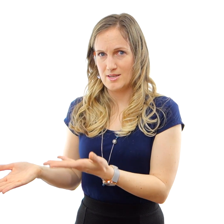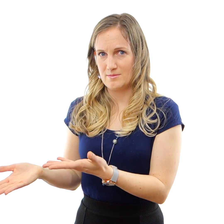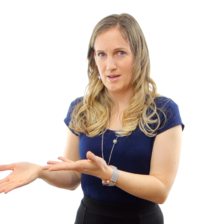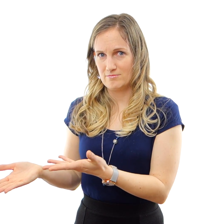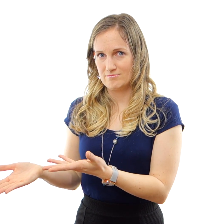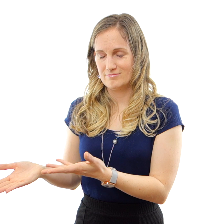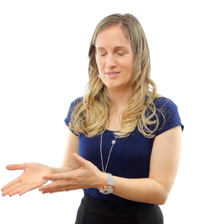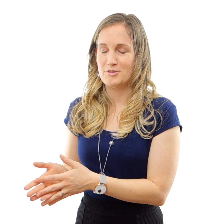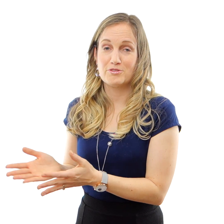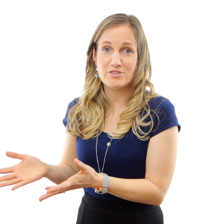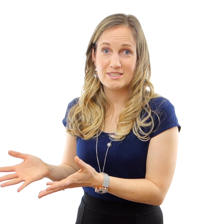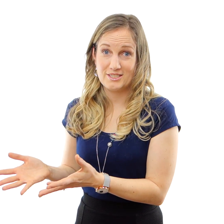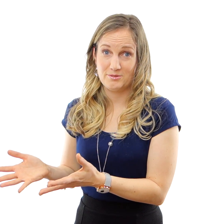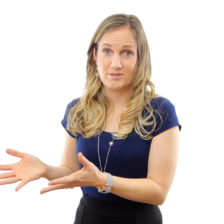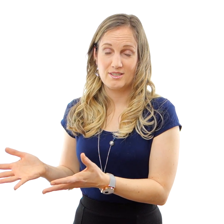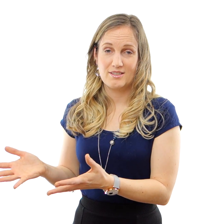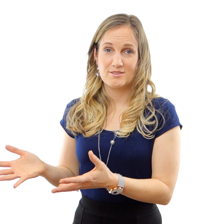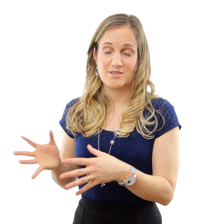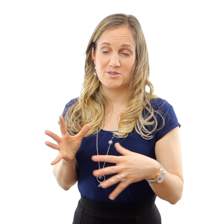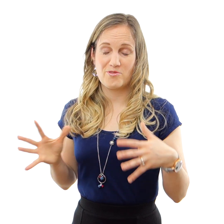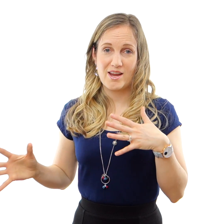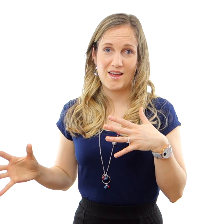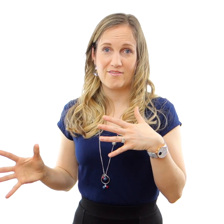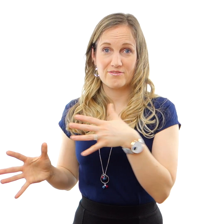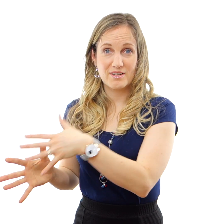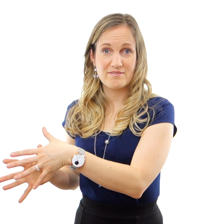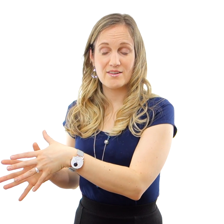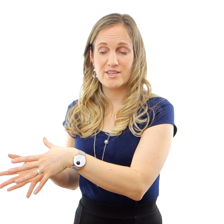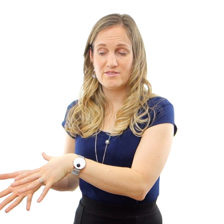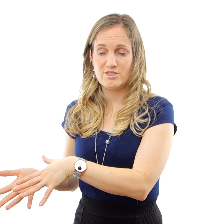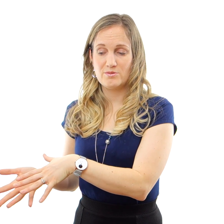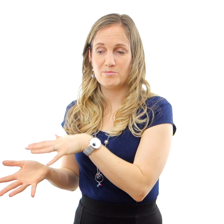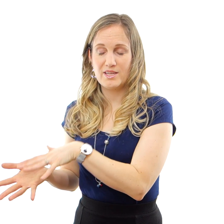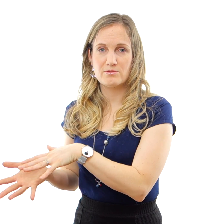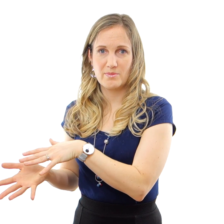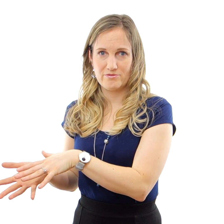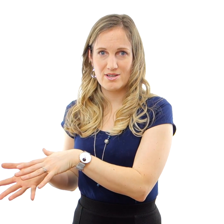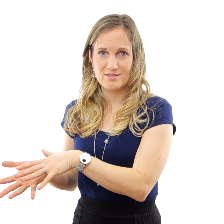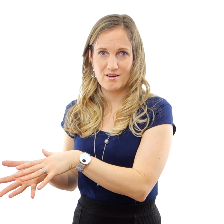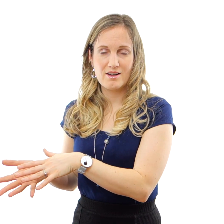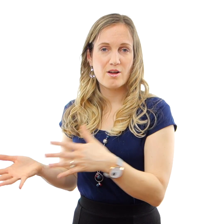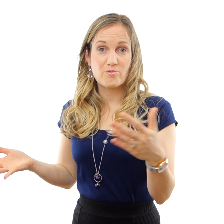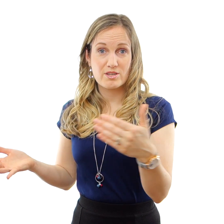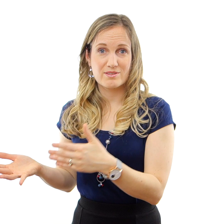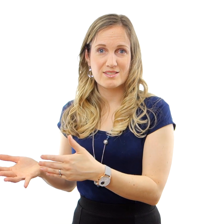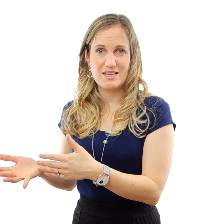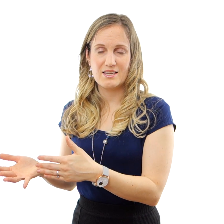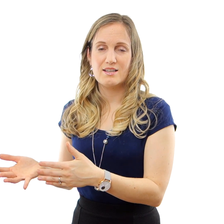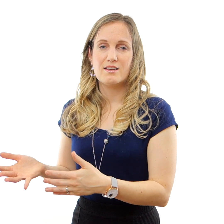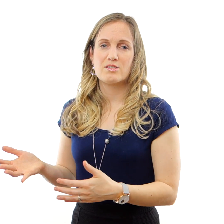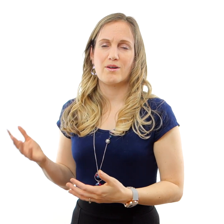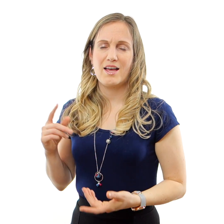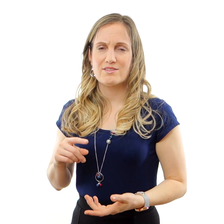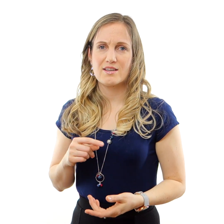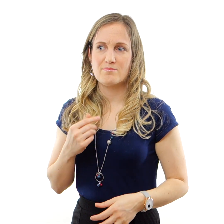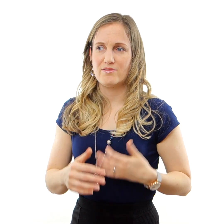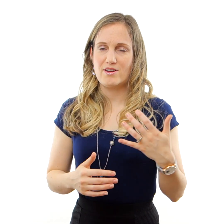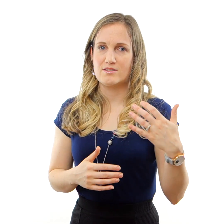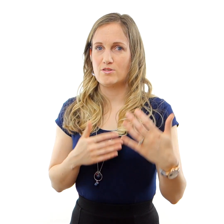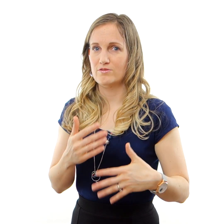about, referring to. So that's a great, I've now given you a place where my friends are, where you can see. So I don't have to sign my friends over and over